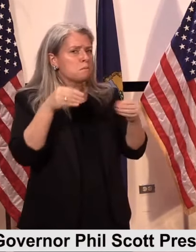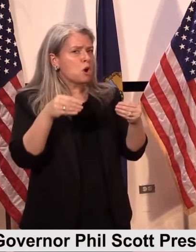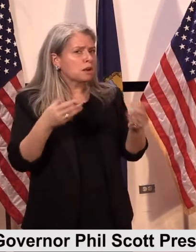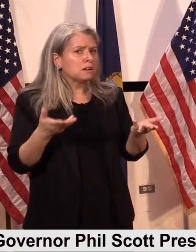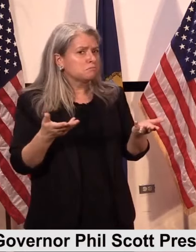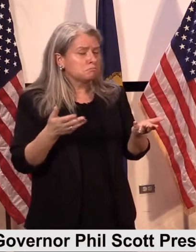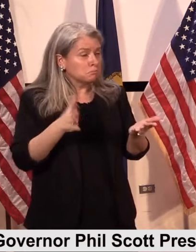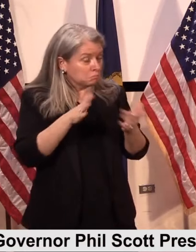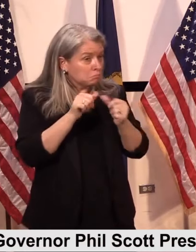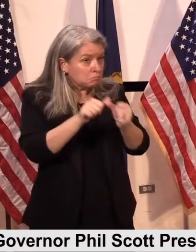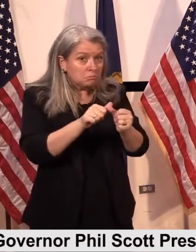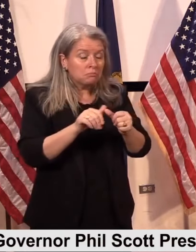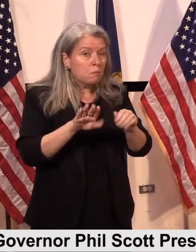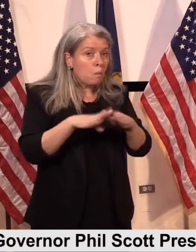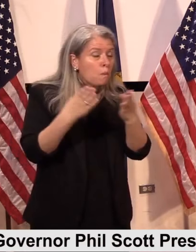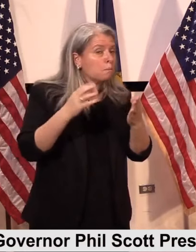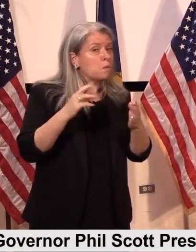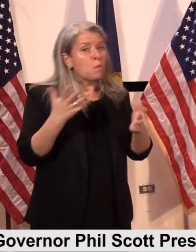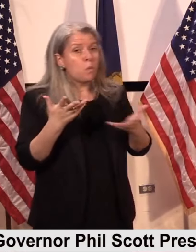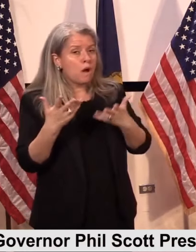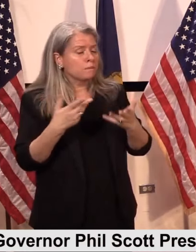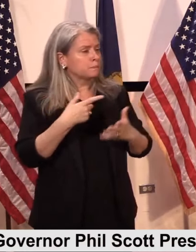Tebbets has told us,